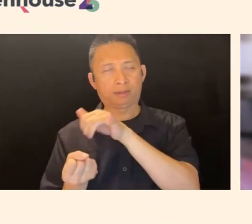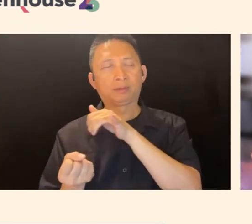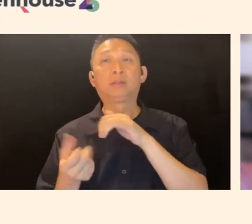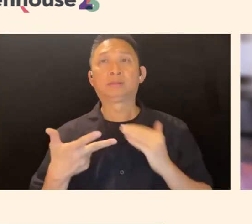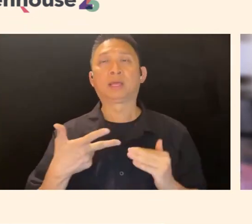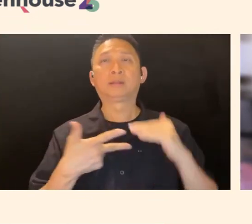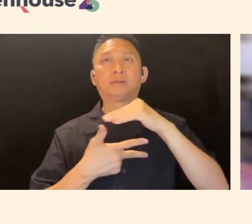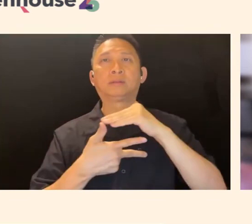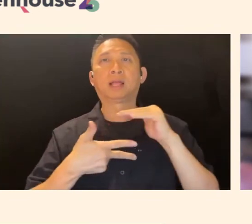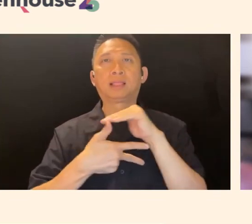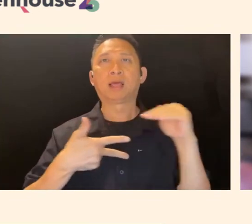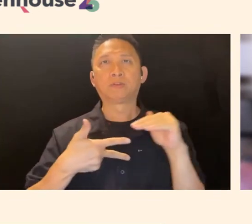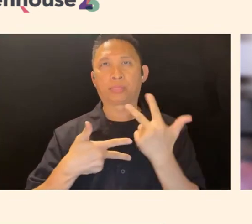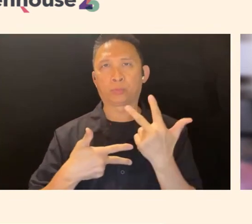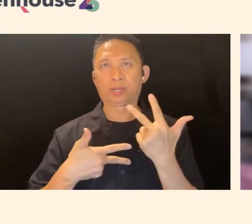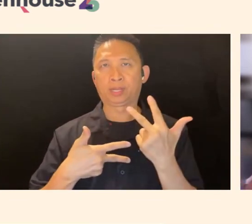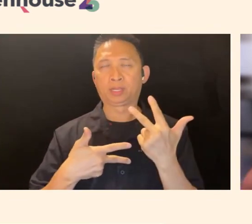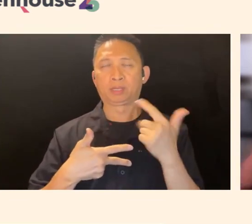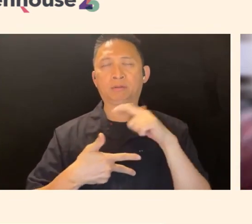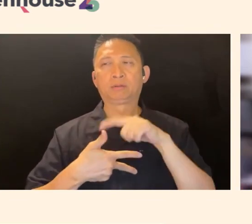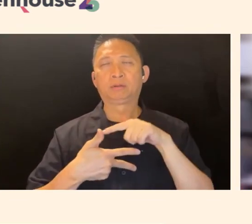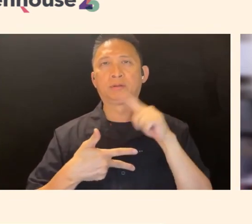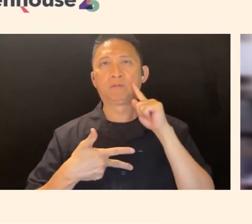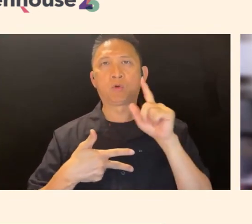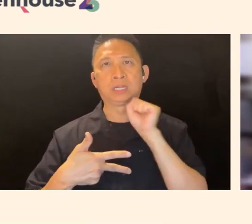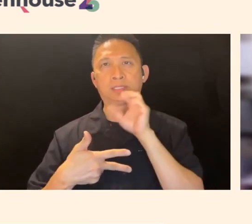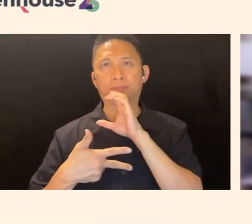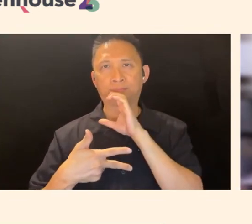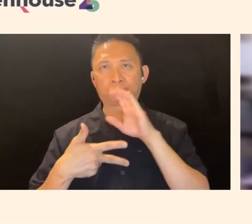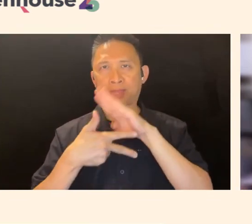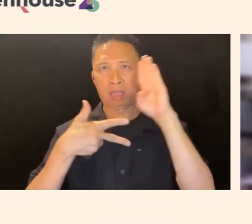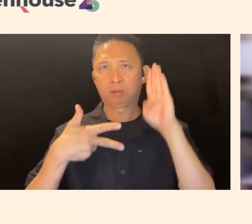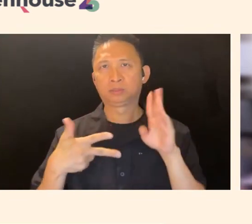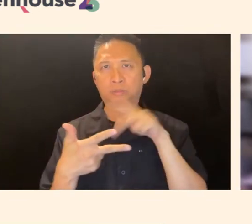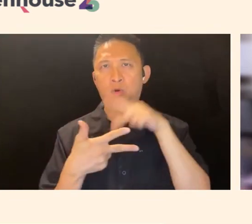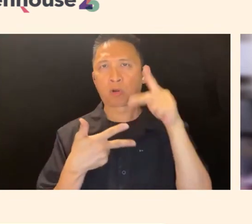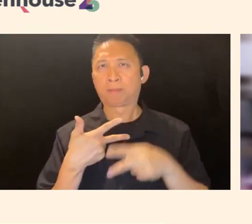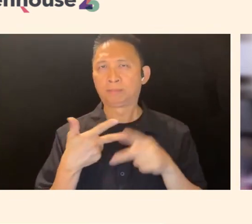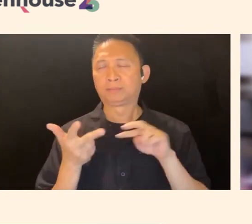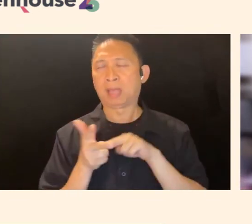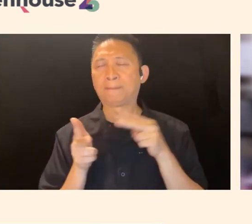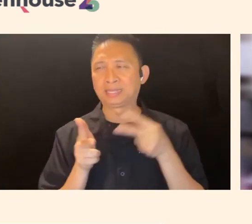senior housing program is essentially where